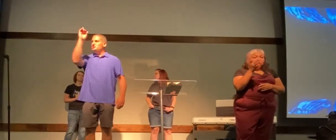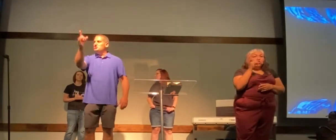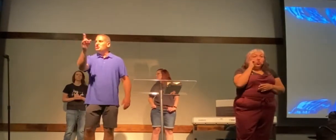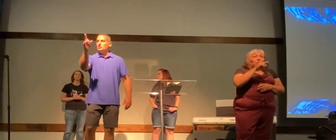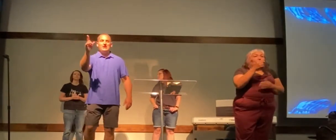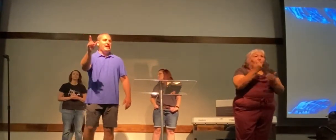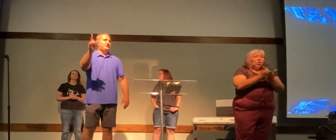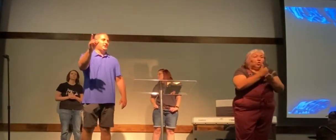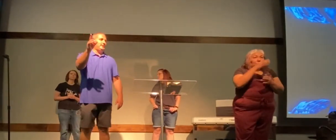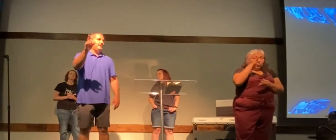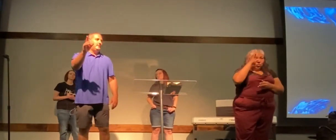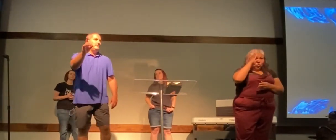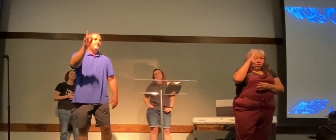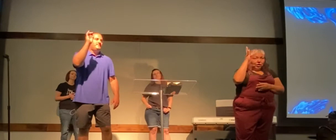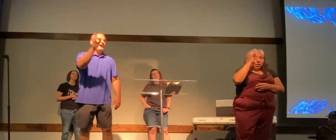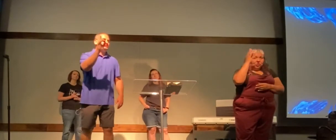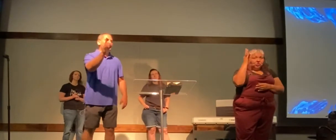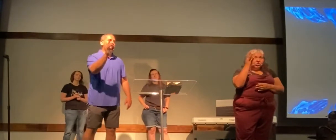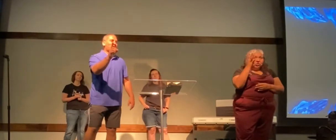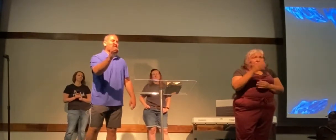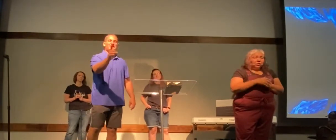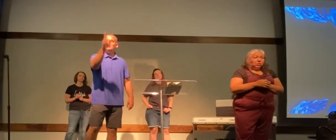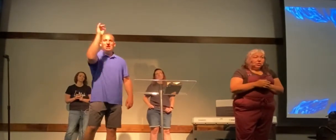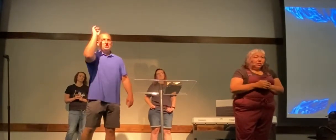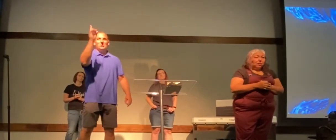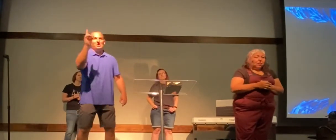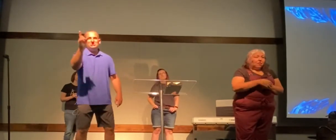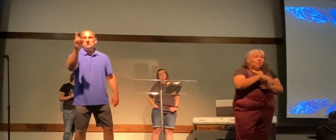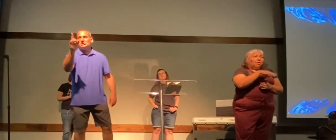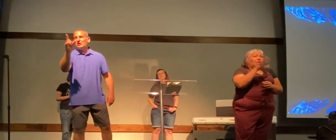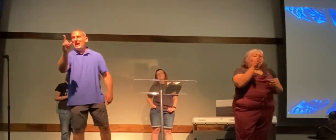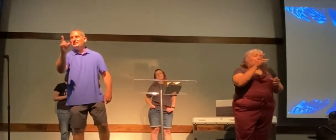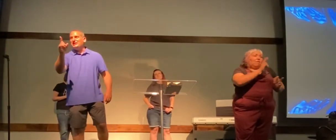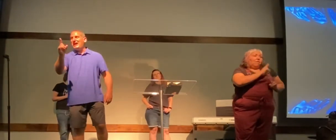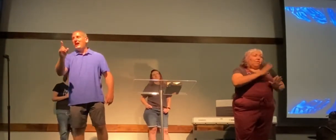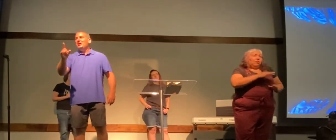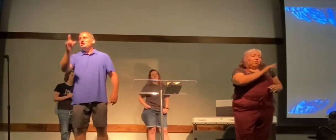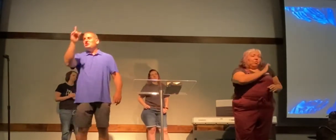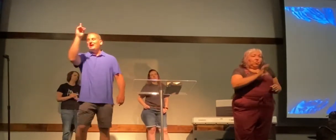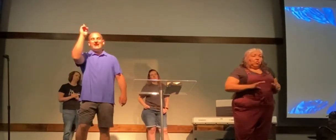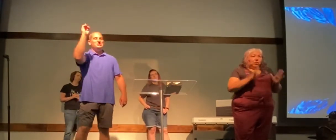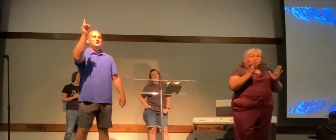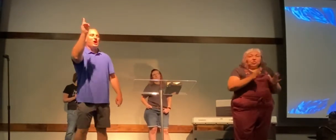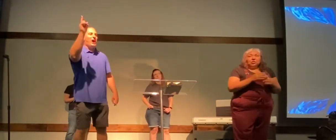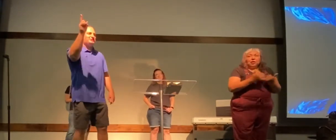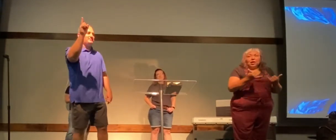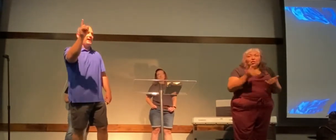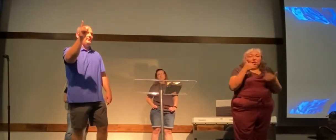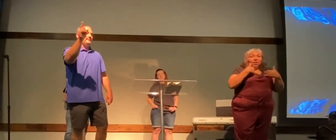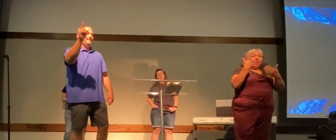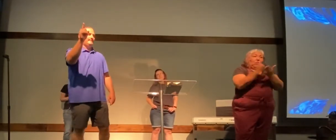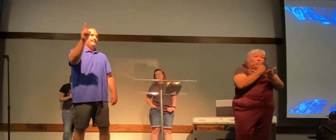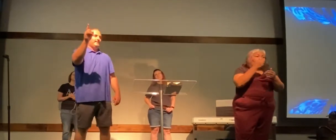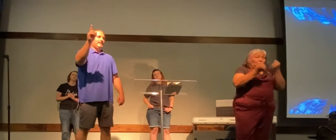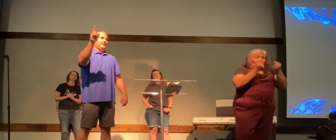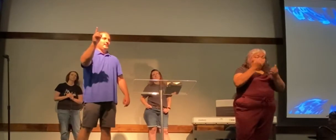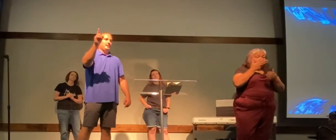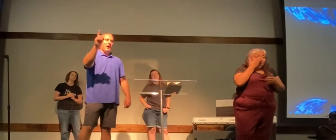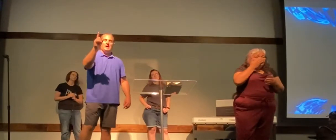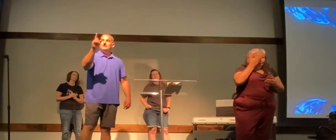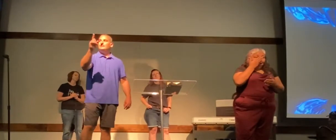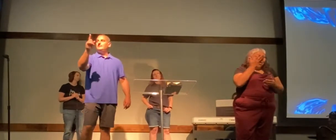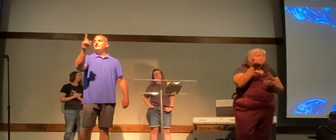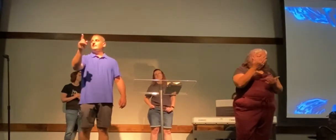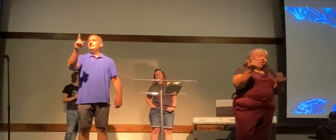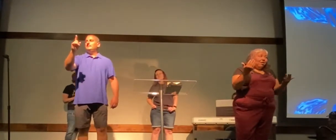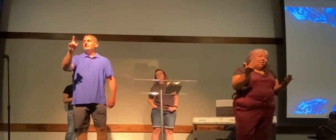are a new creation. Veteran Christians, you're a new creation now. You got that new car smell. Come